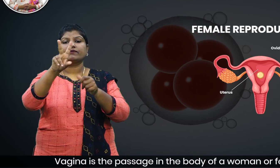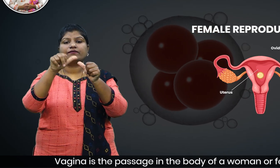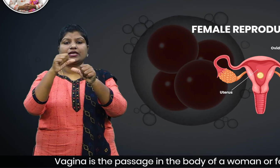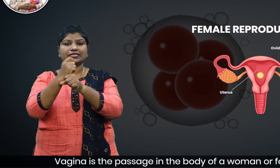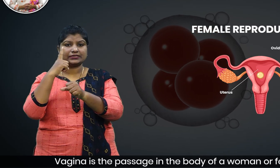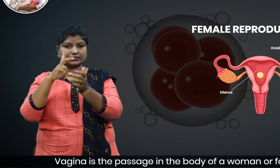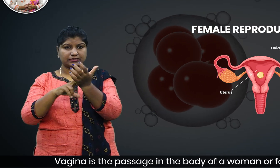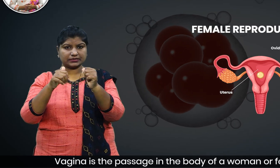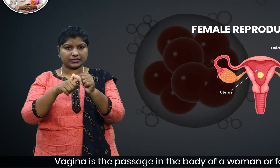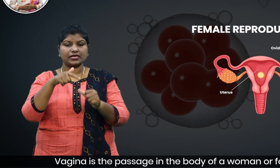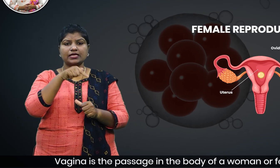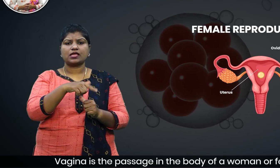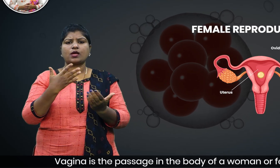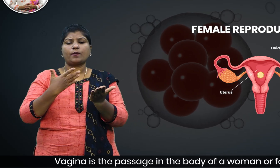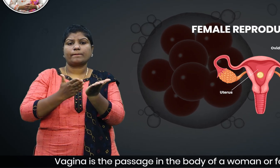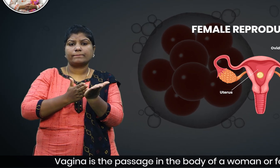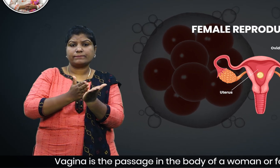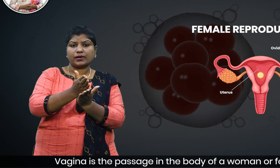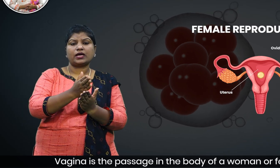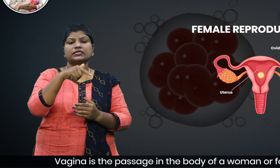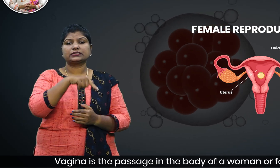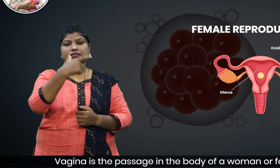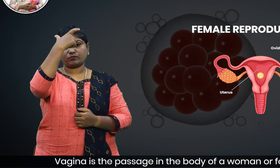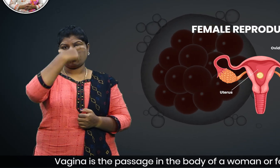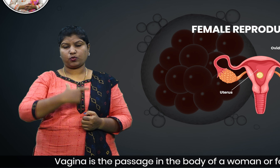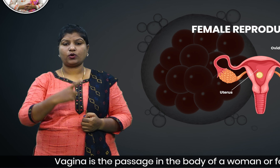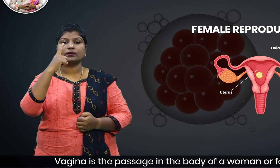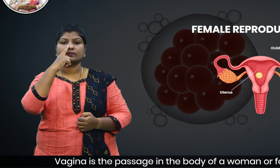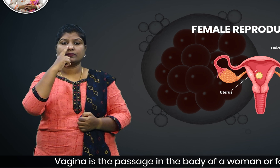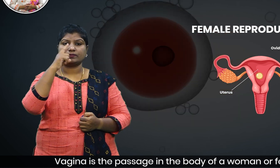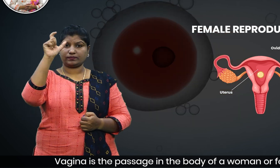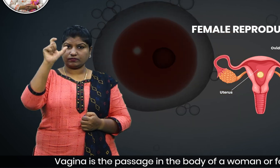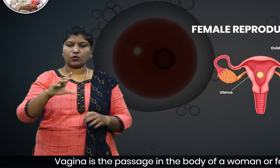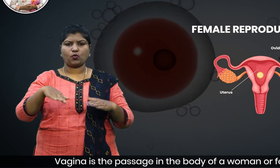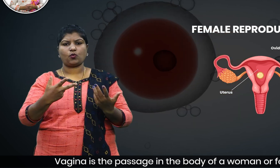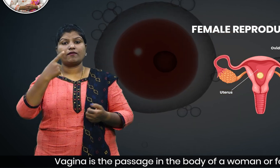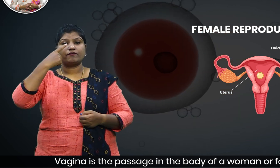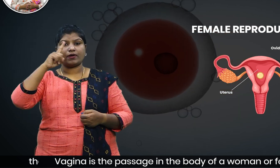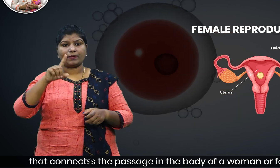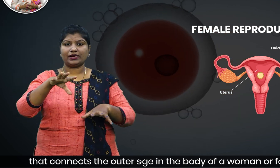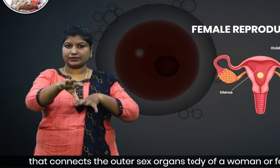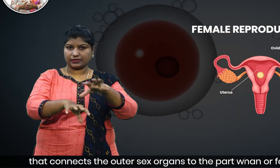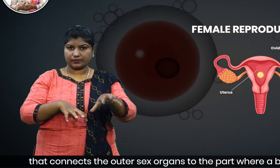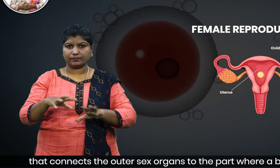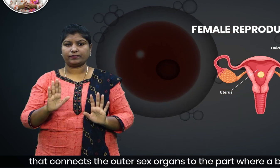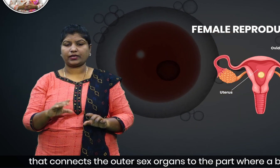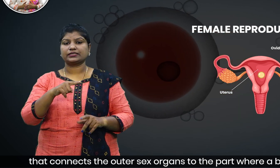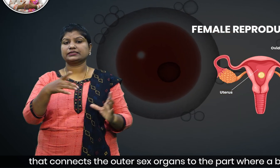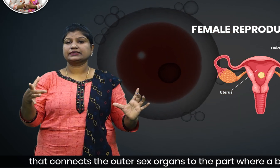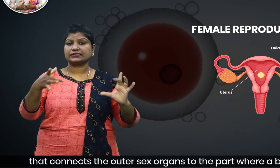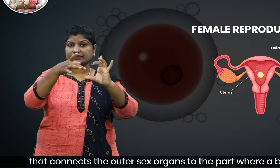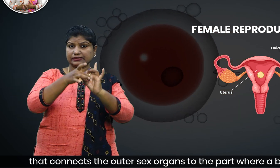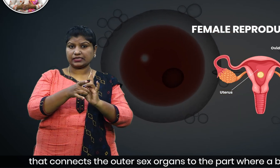Vagina is the passage in the body of a woman or female animal that connects